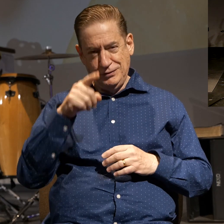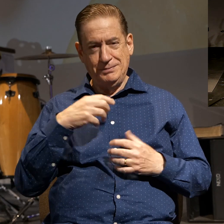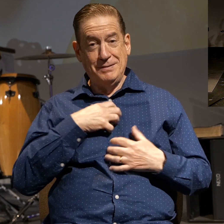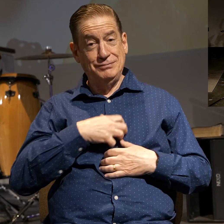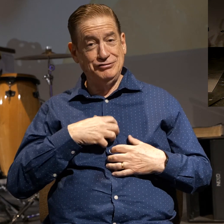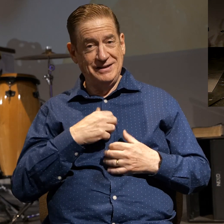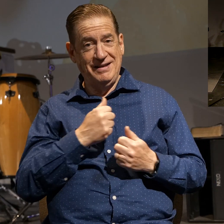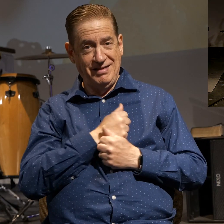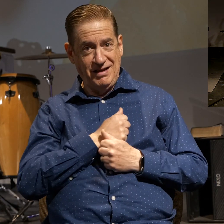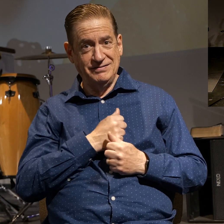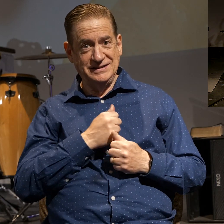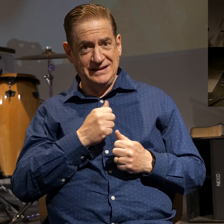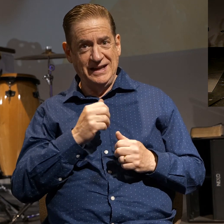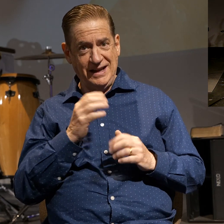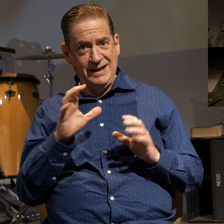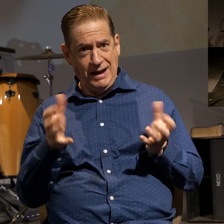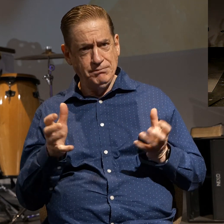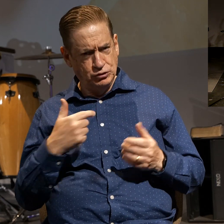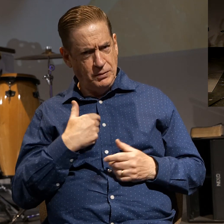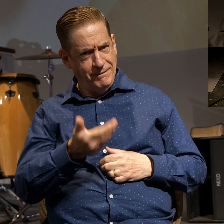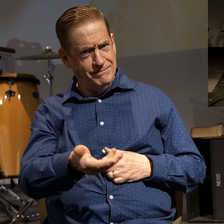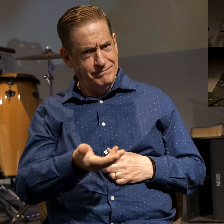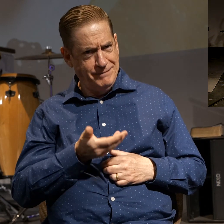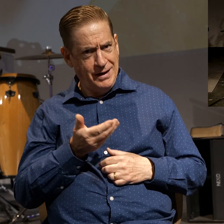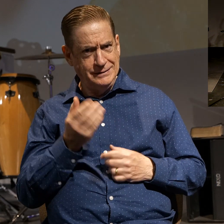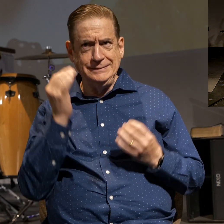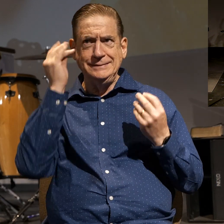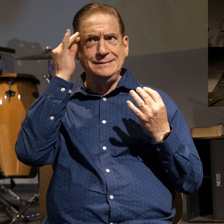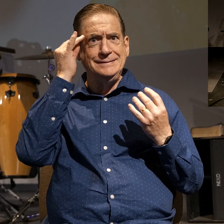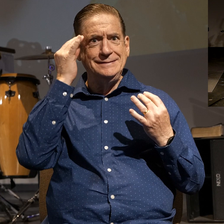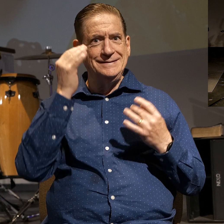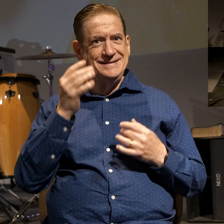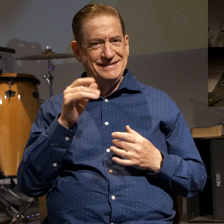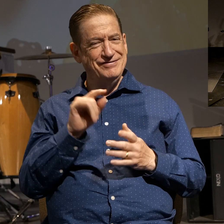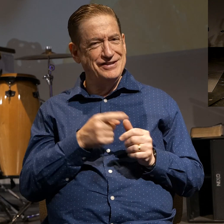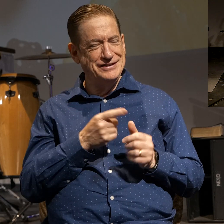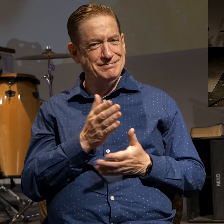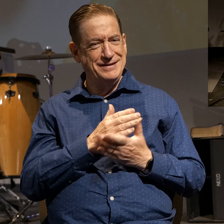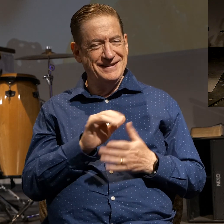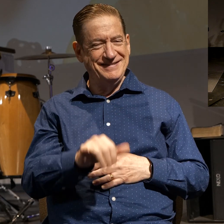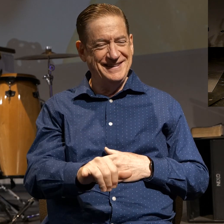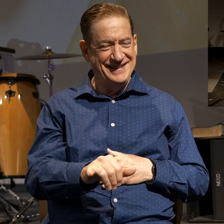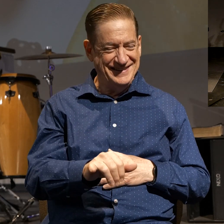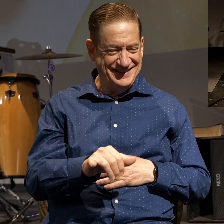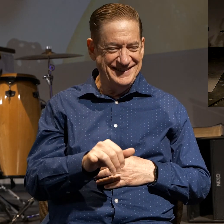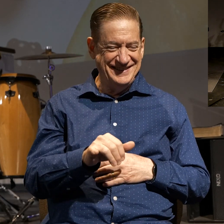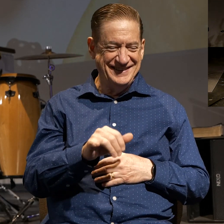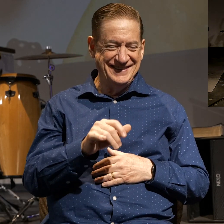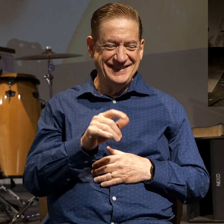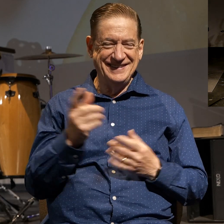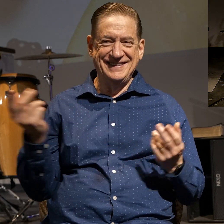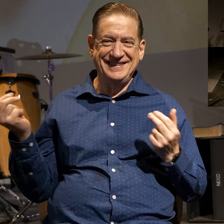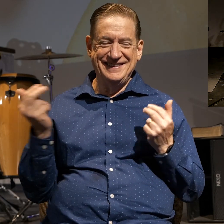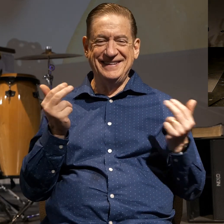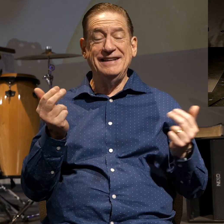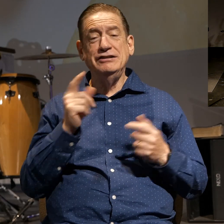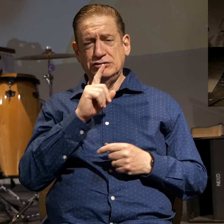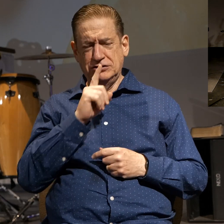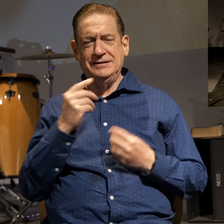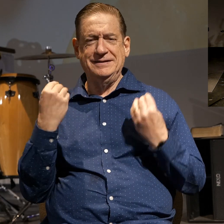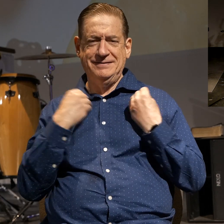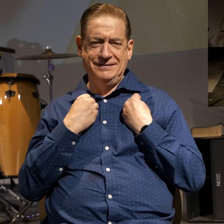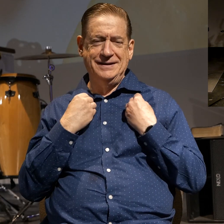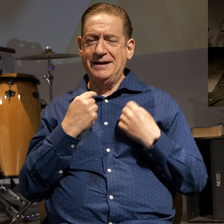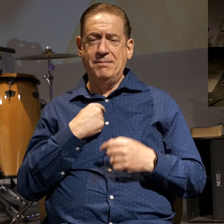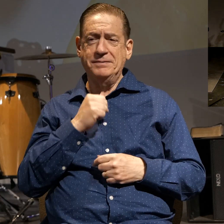and I want to invite you in on the conviction that I've experienced in the first part of that. Terribly convicting, and I'm